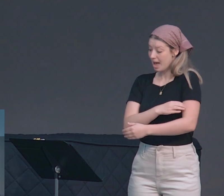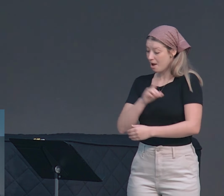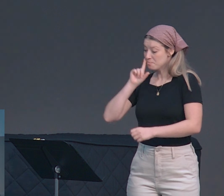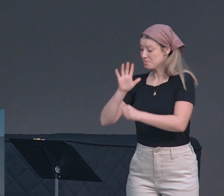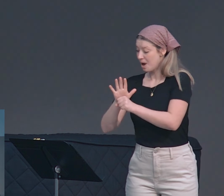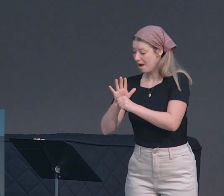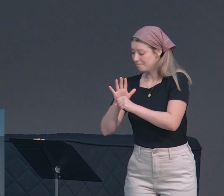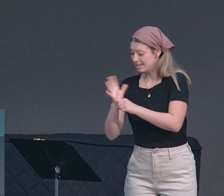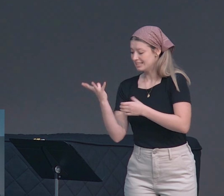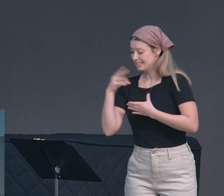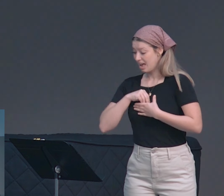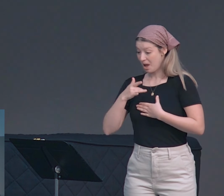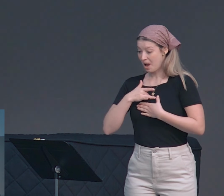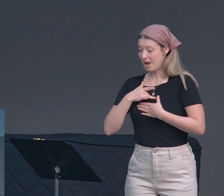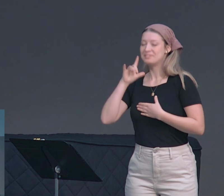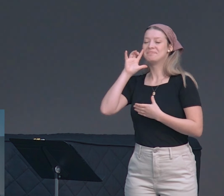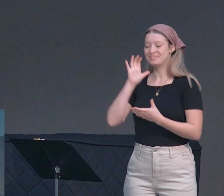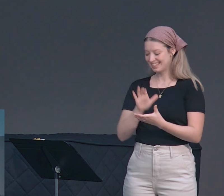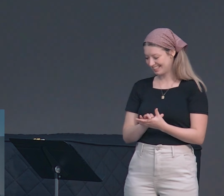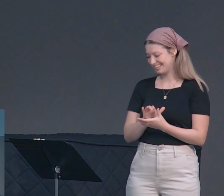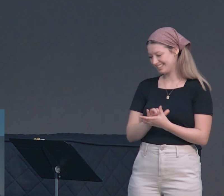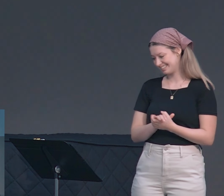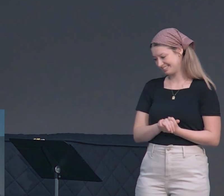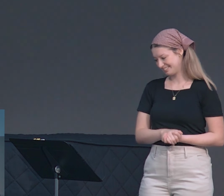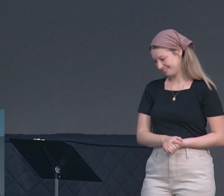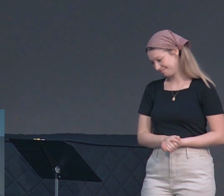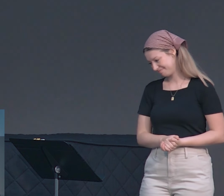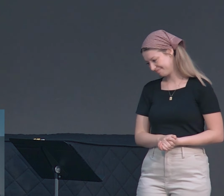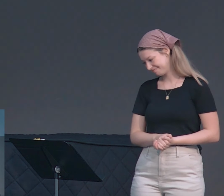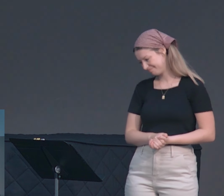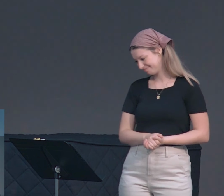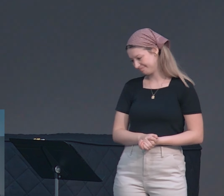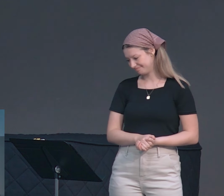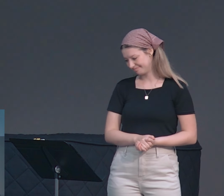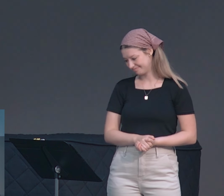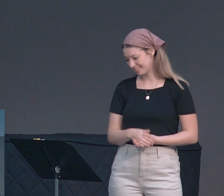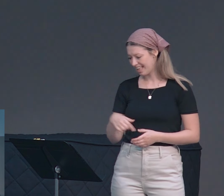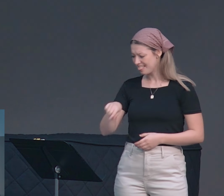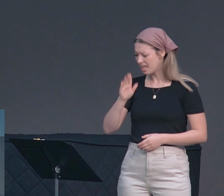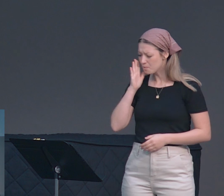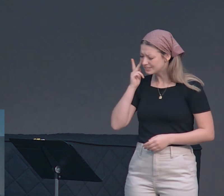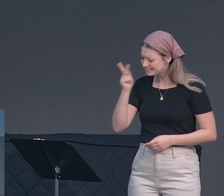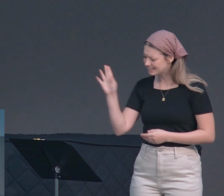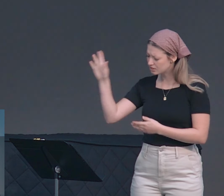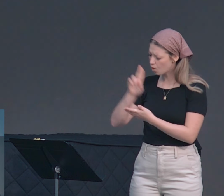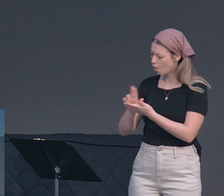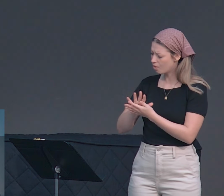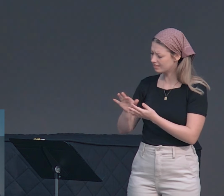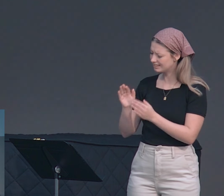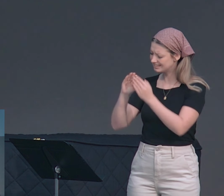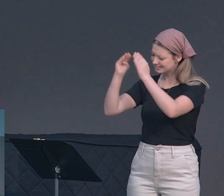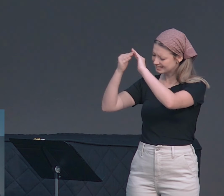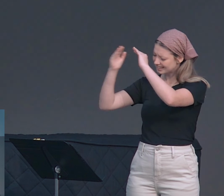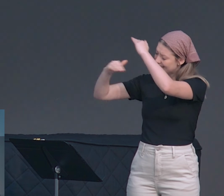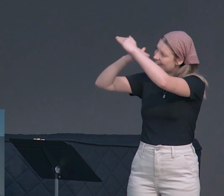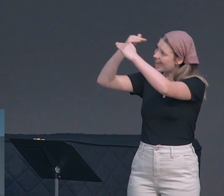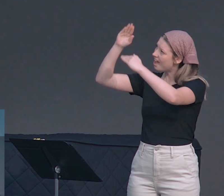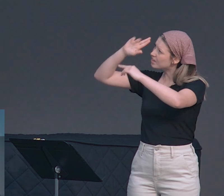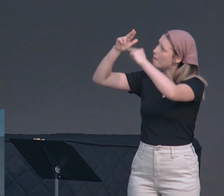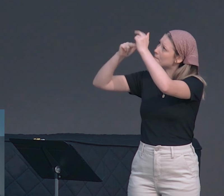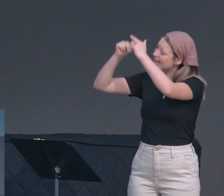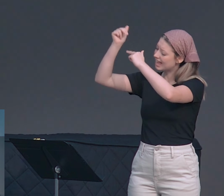here, with the power of His promise in their hearts, of a holy